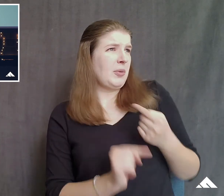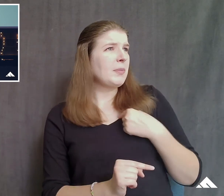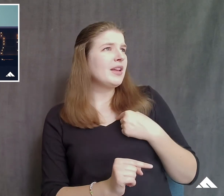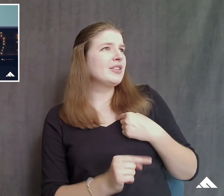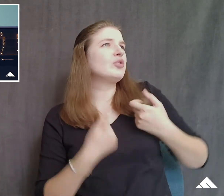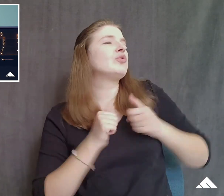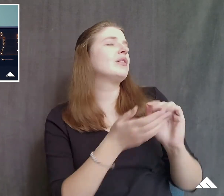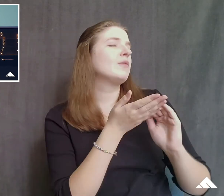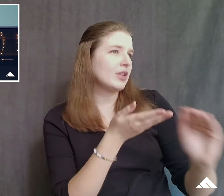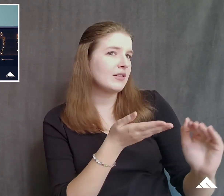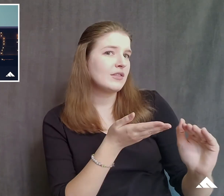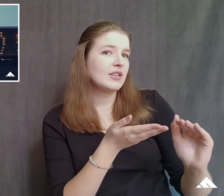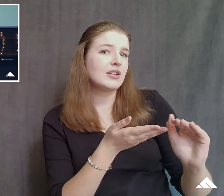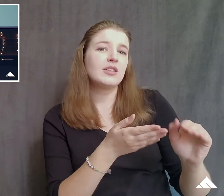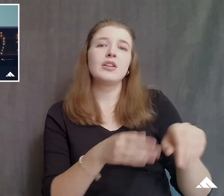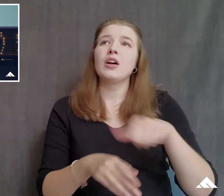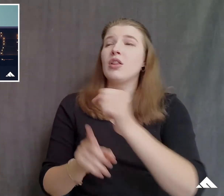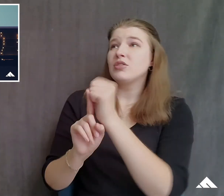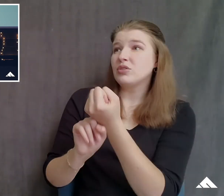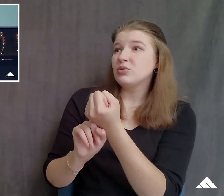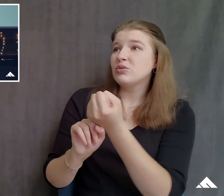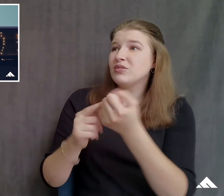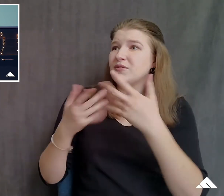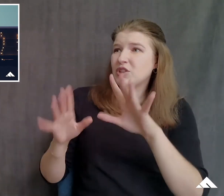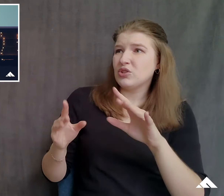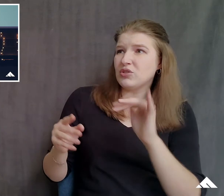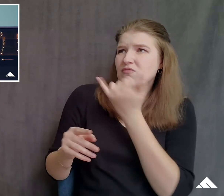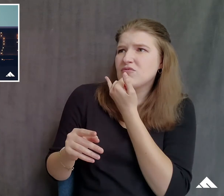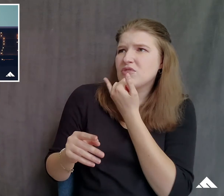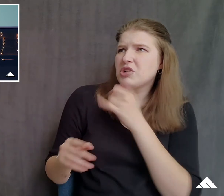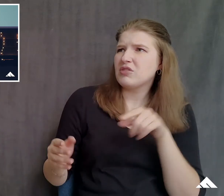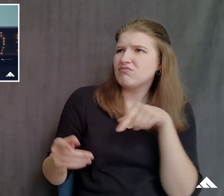I've wronged others, I'm seeking to get right with them.